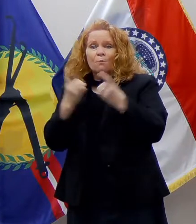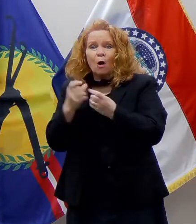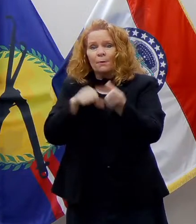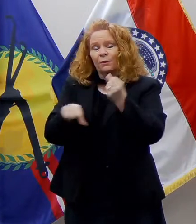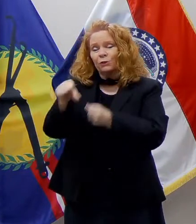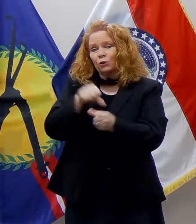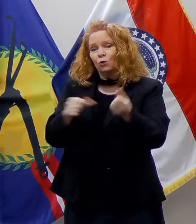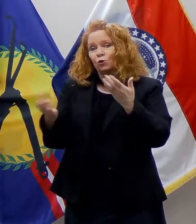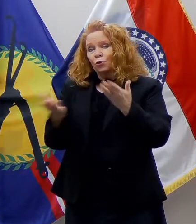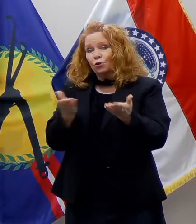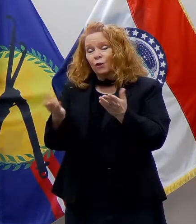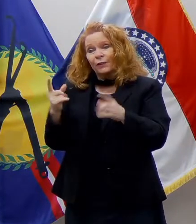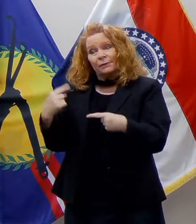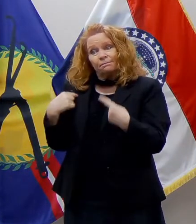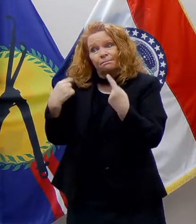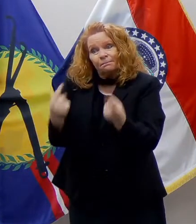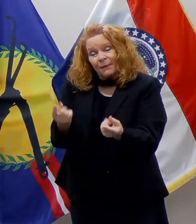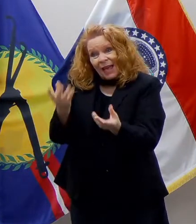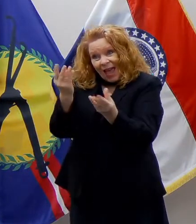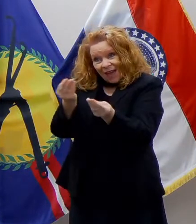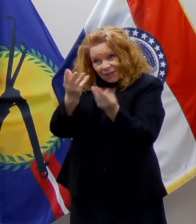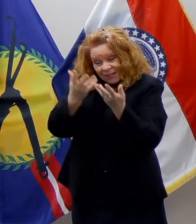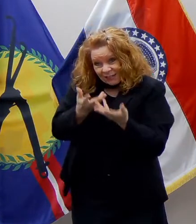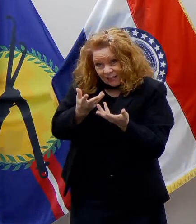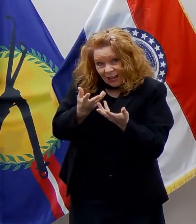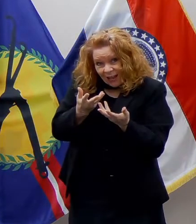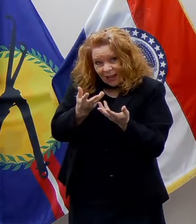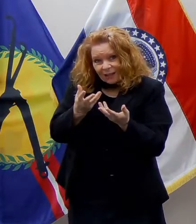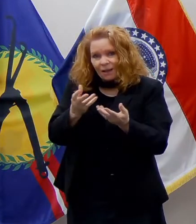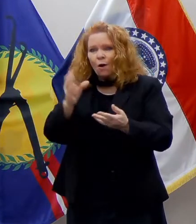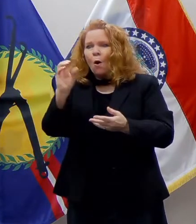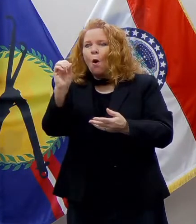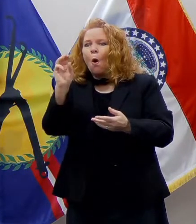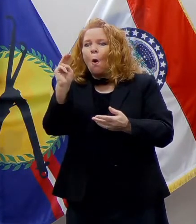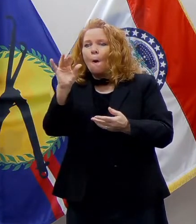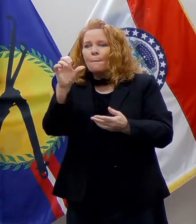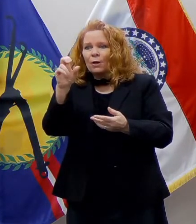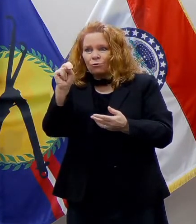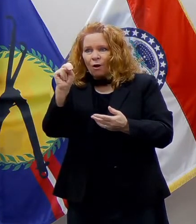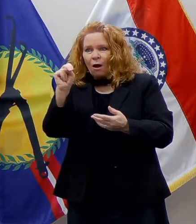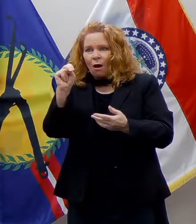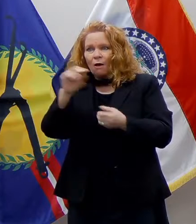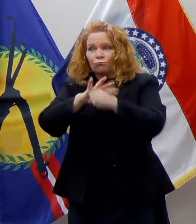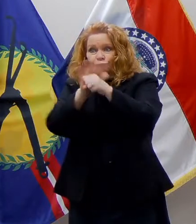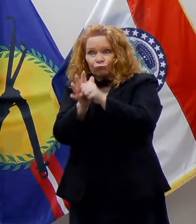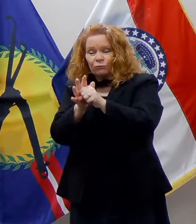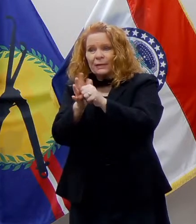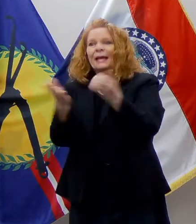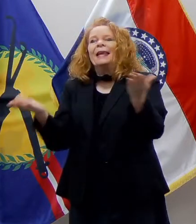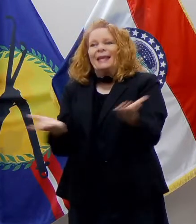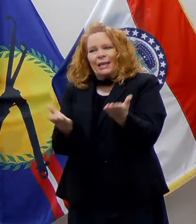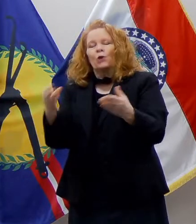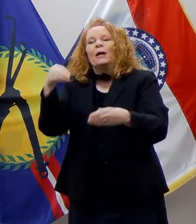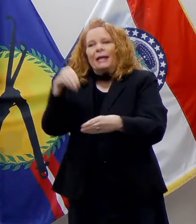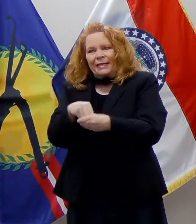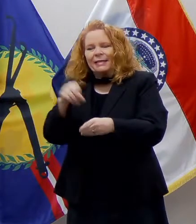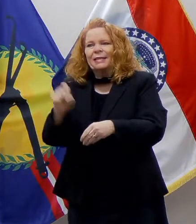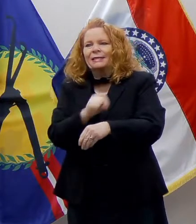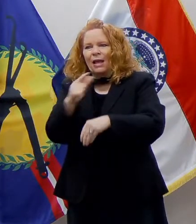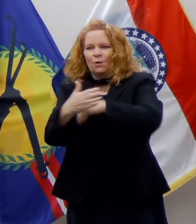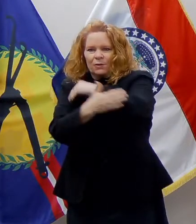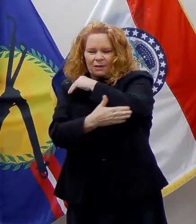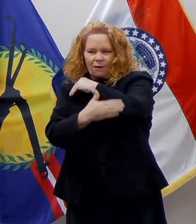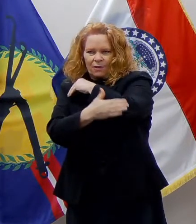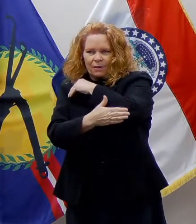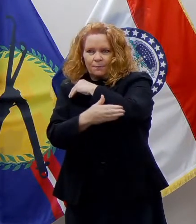the state has confirmed that there are cases of the Omicron variant in St. Louis County. Omicron is likely 3